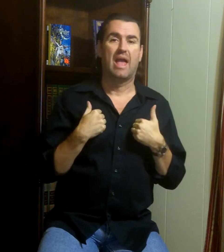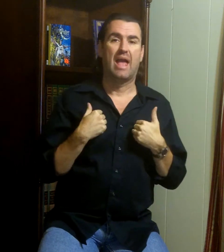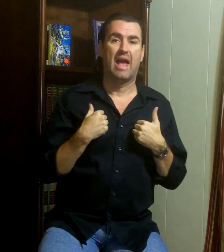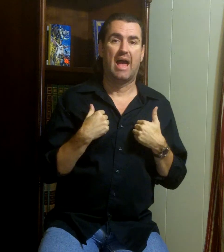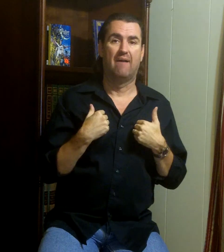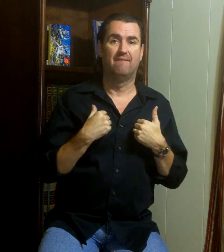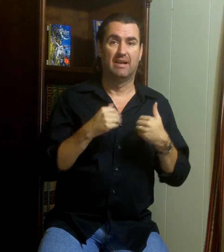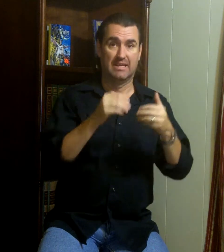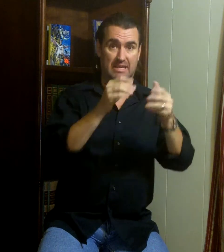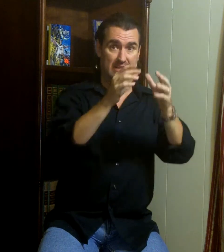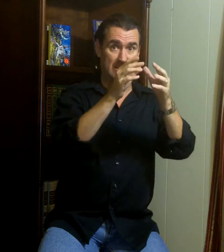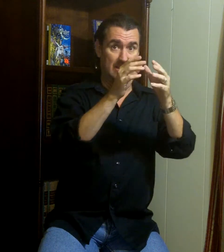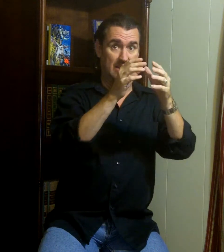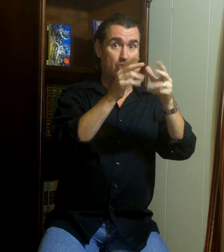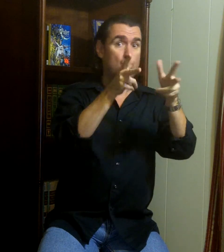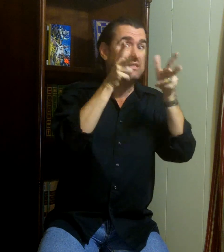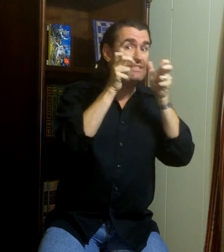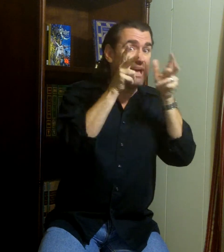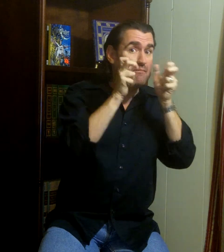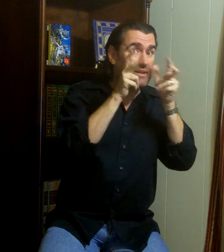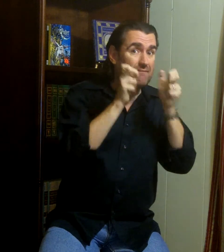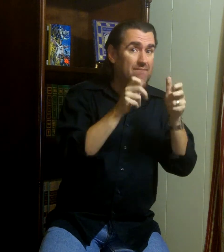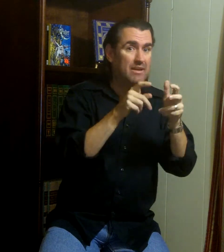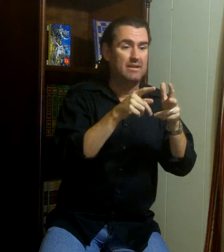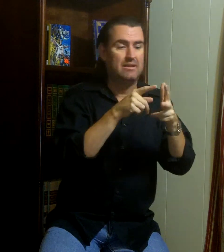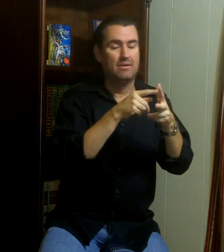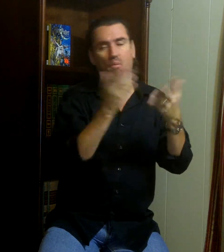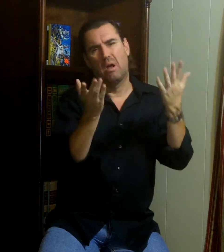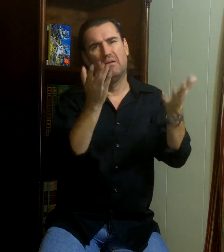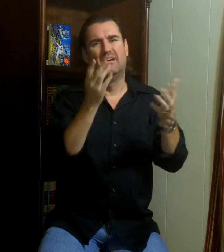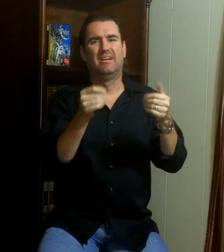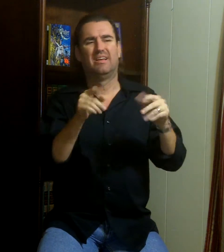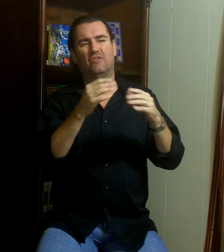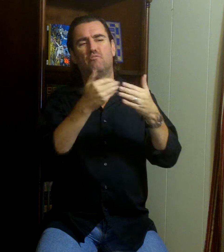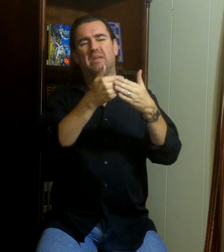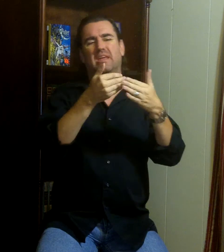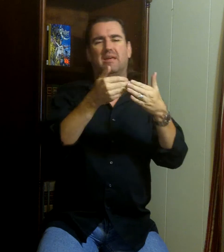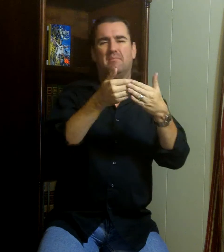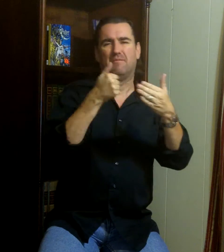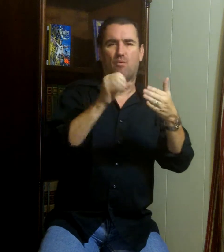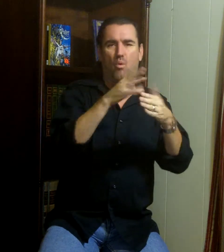translation of sentences, or it could be before, depending on how your day goes when you go there to test,